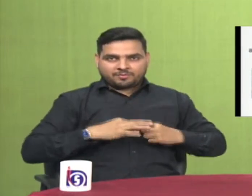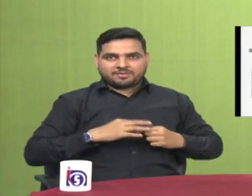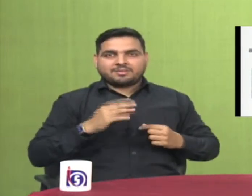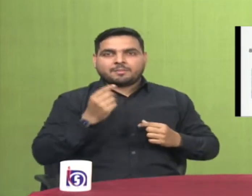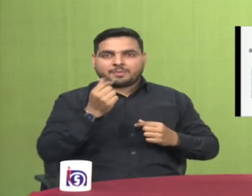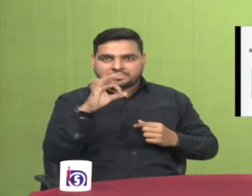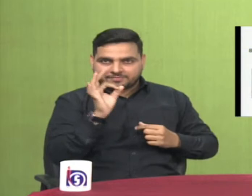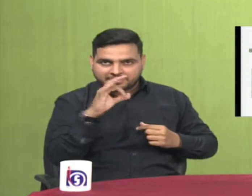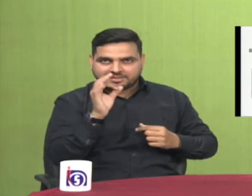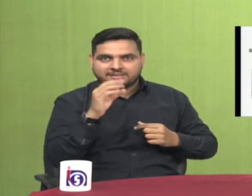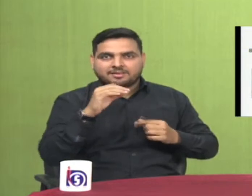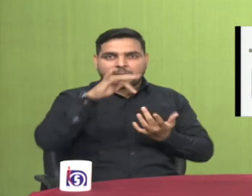bite,